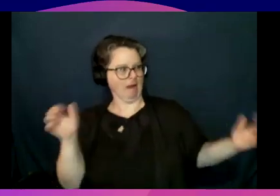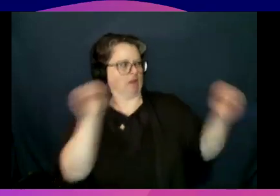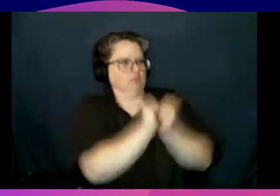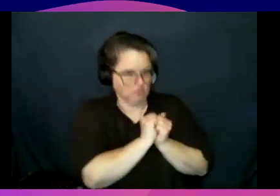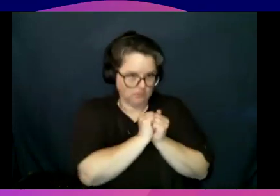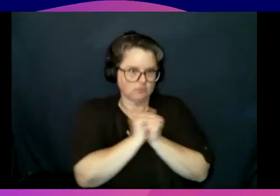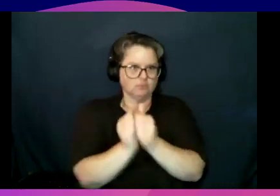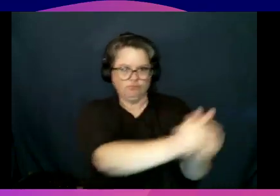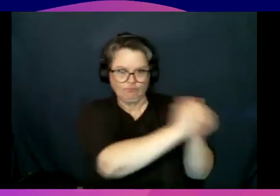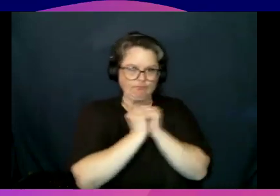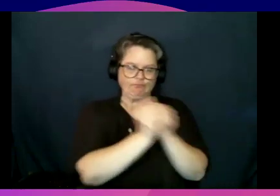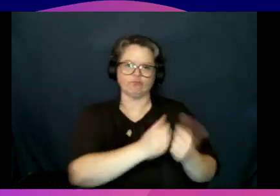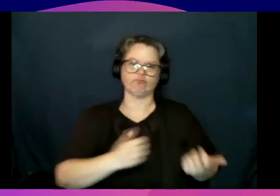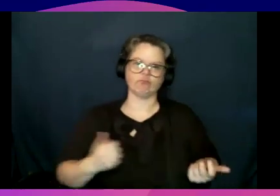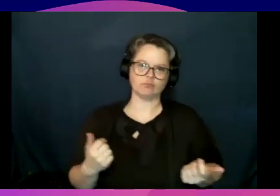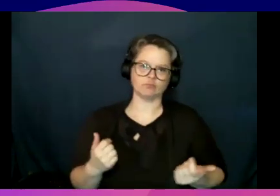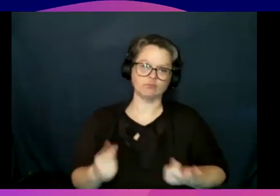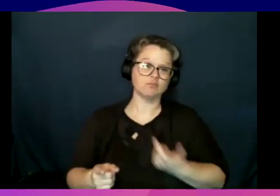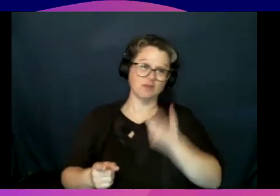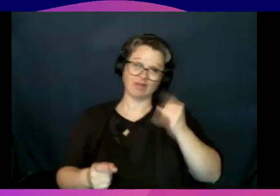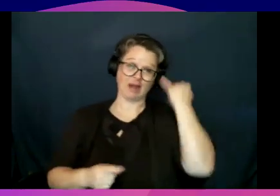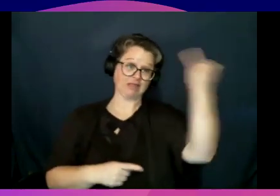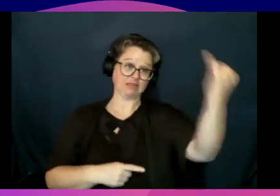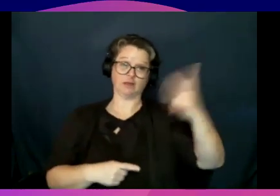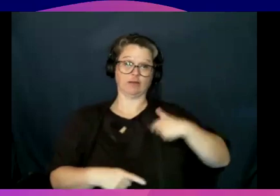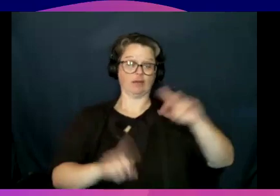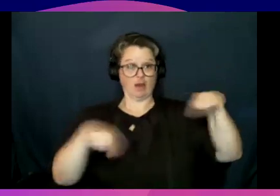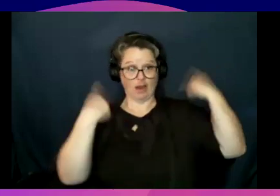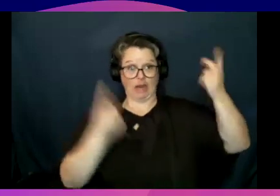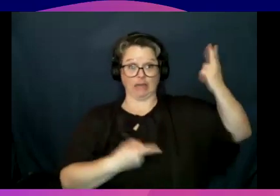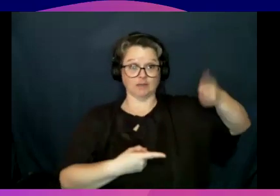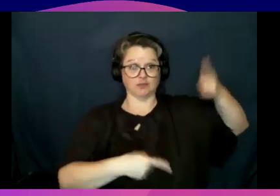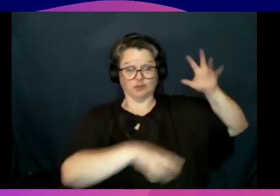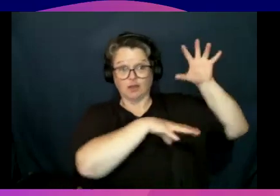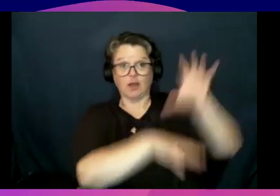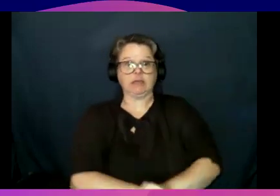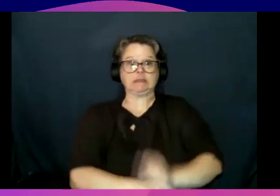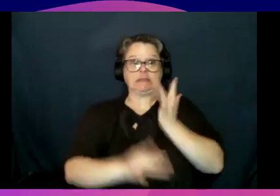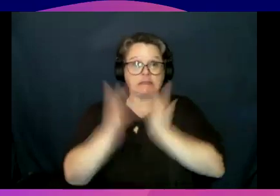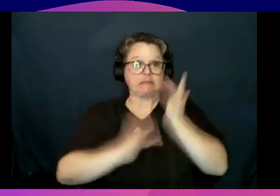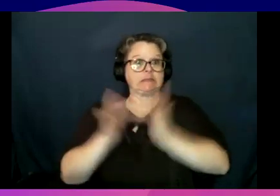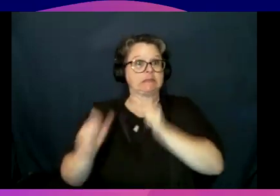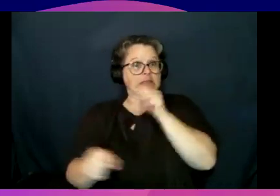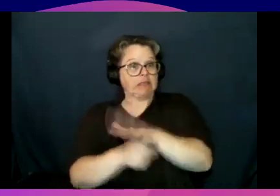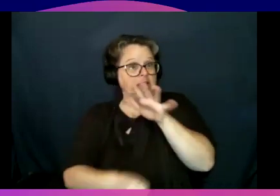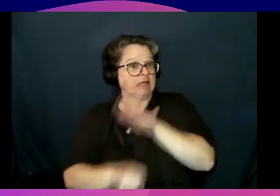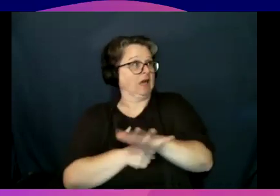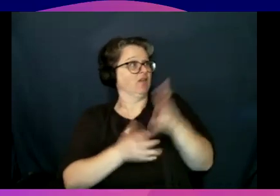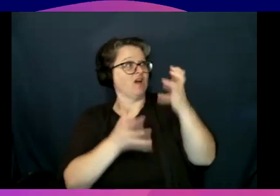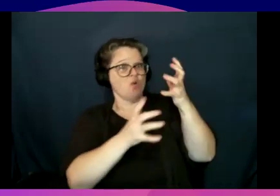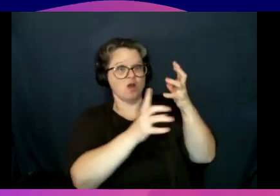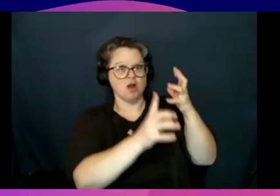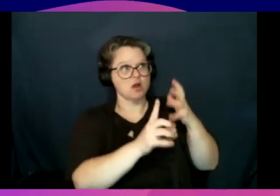scarcity environment. And unfortunately, there isn't a clear, simple answer. But it's about slowly moving the